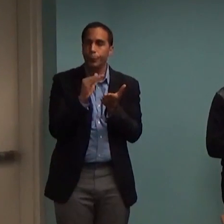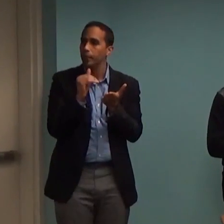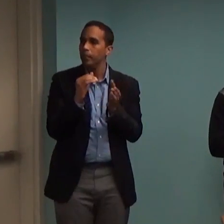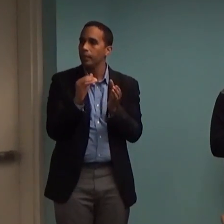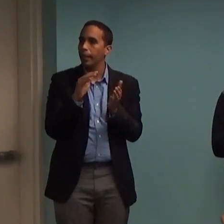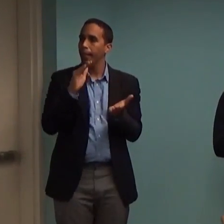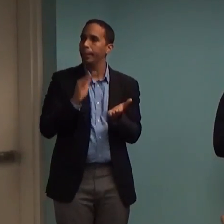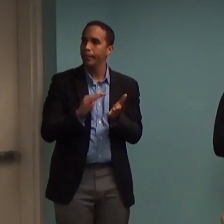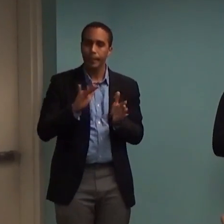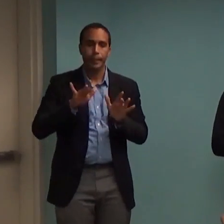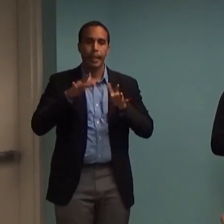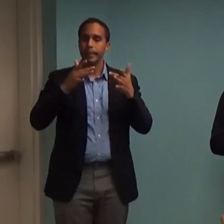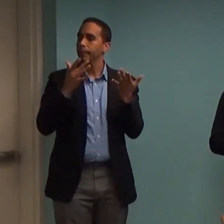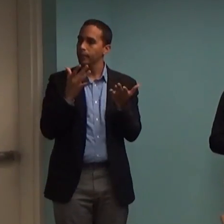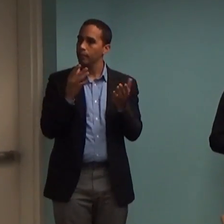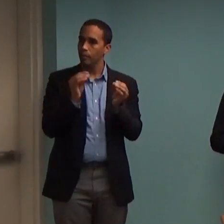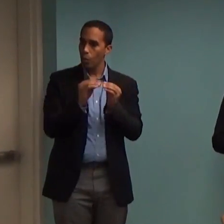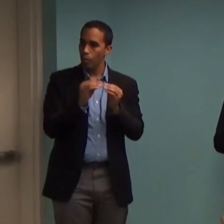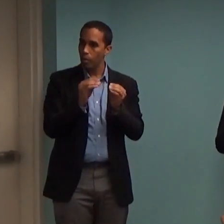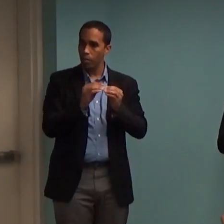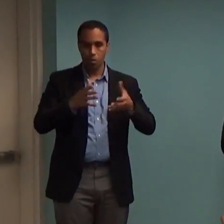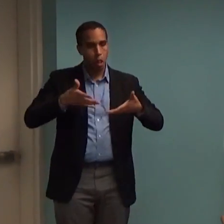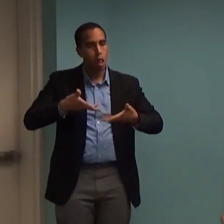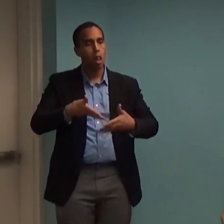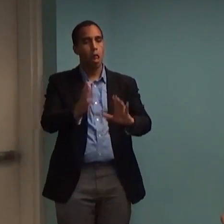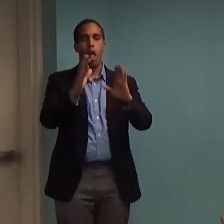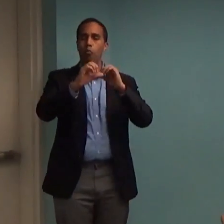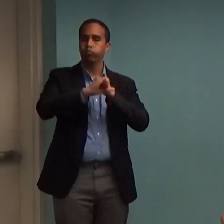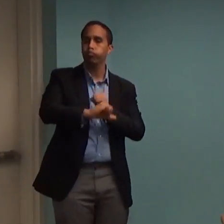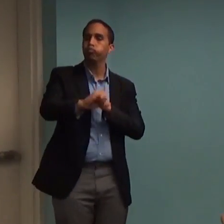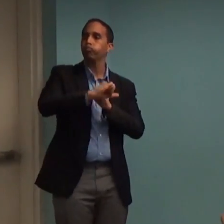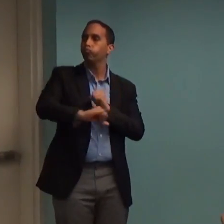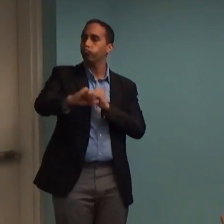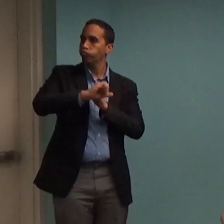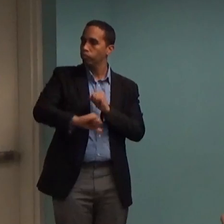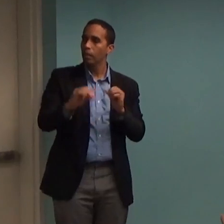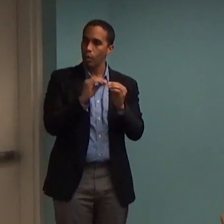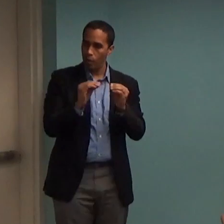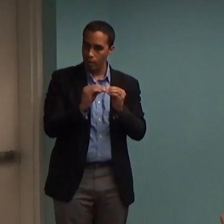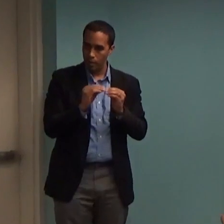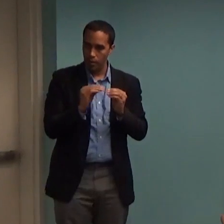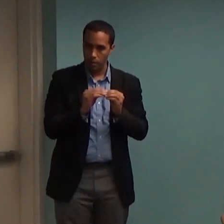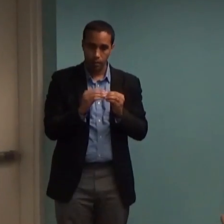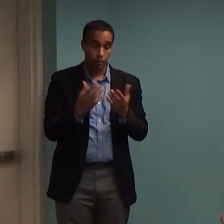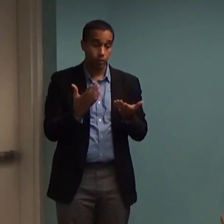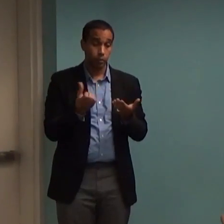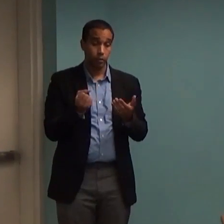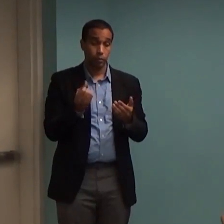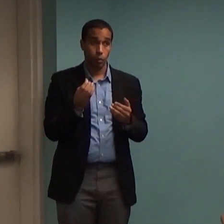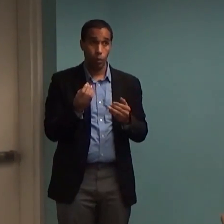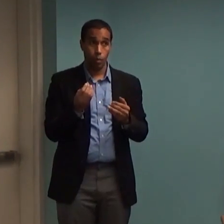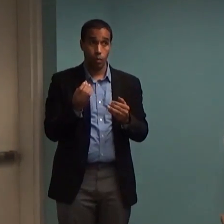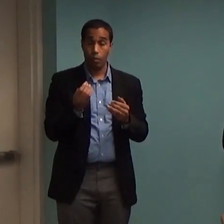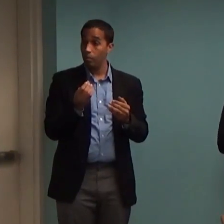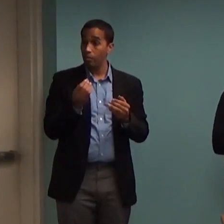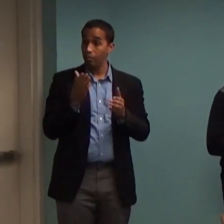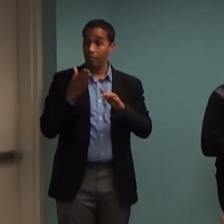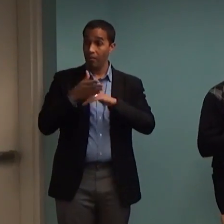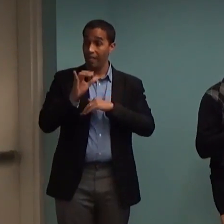for medication was permitted. So you have 30 years now of history behind us with